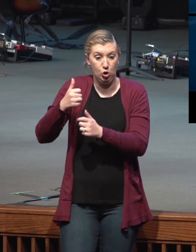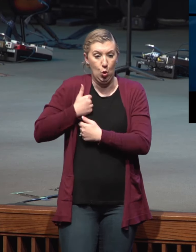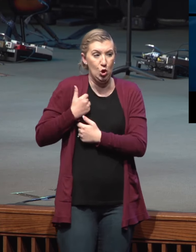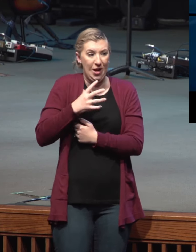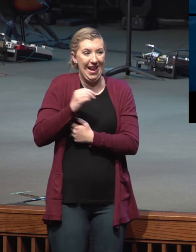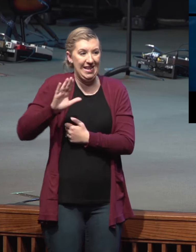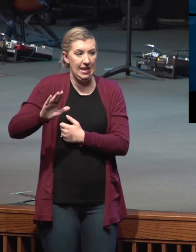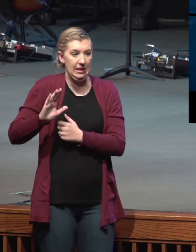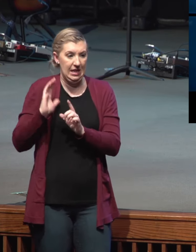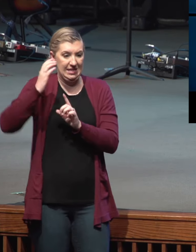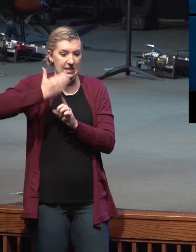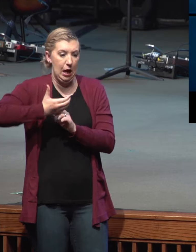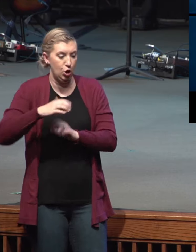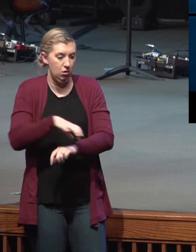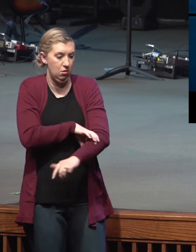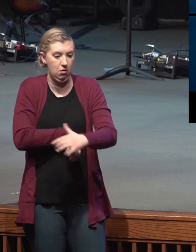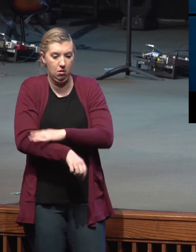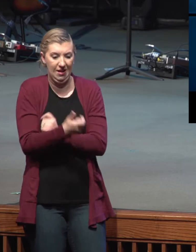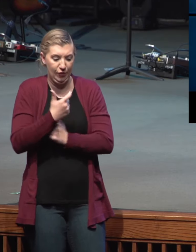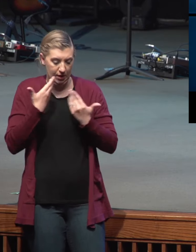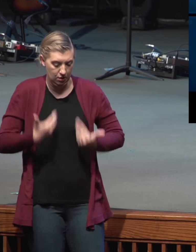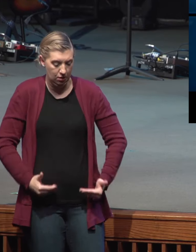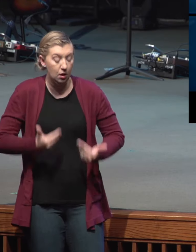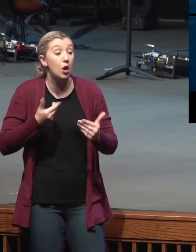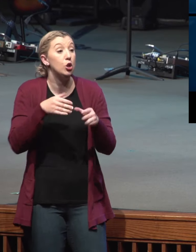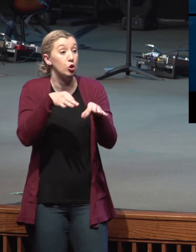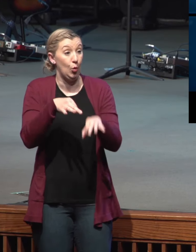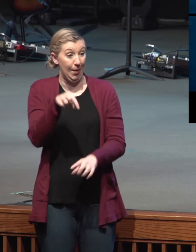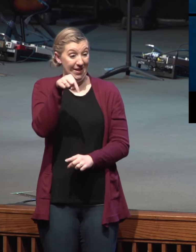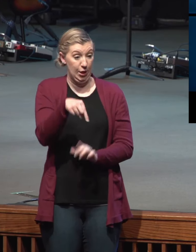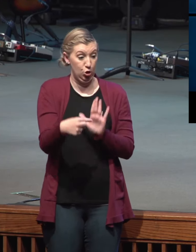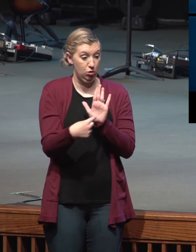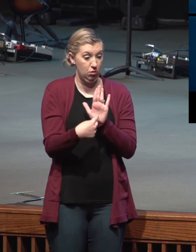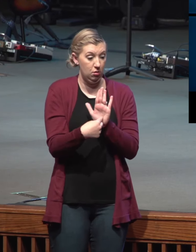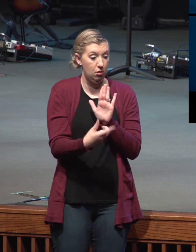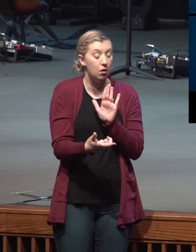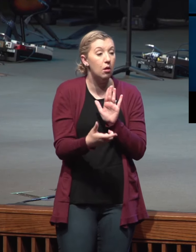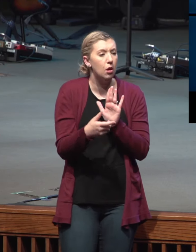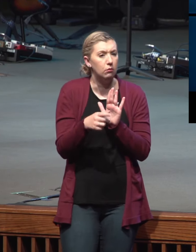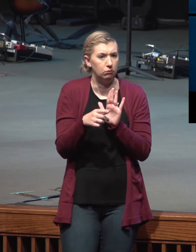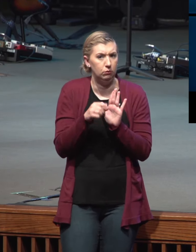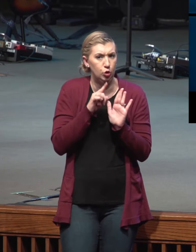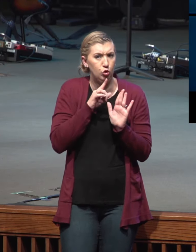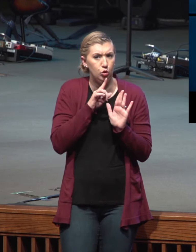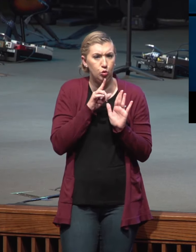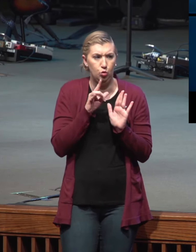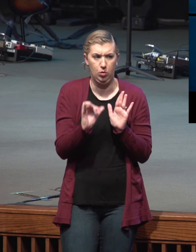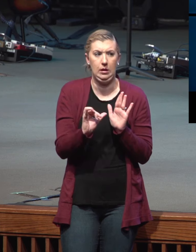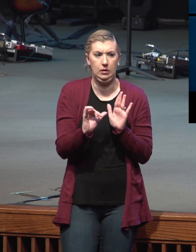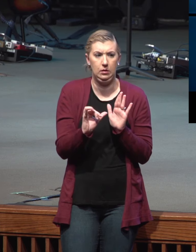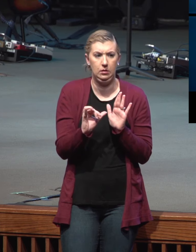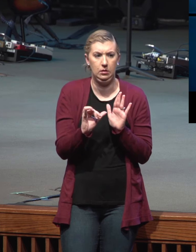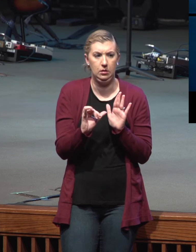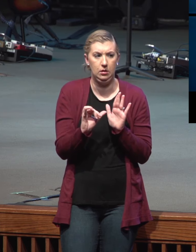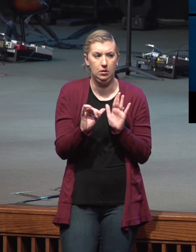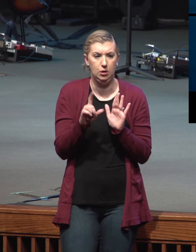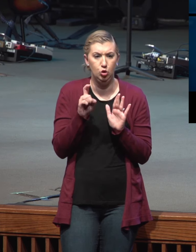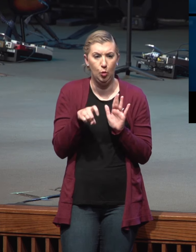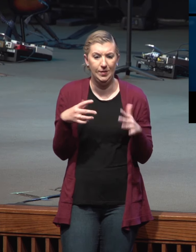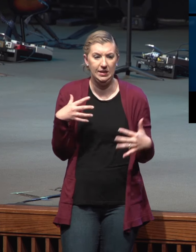attire. And what is described here is surely to be